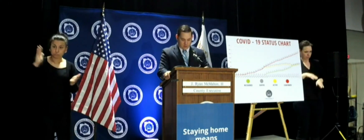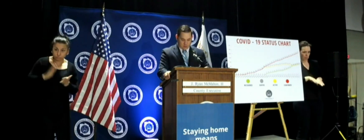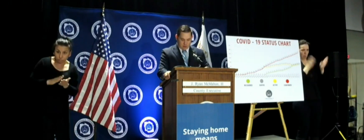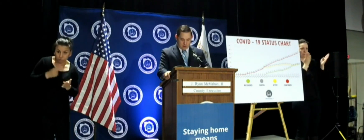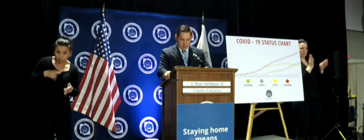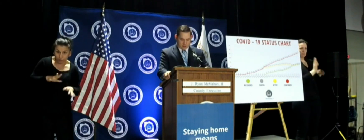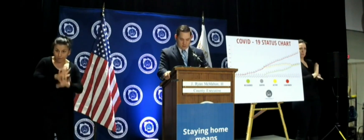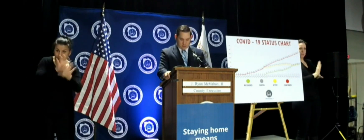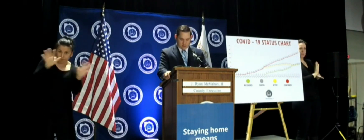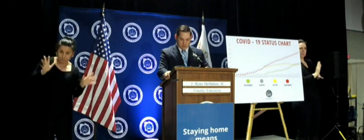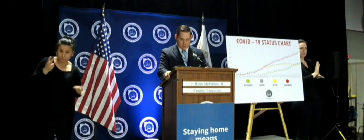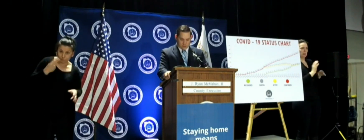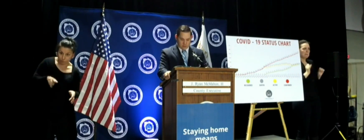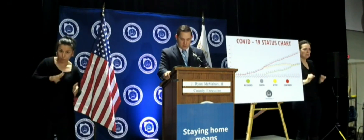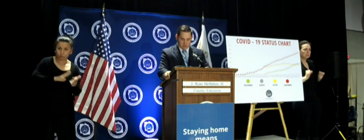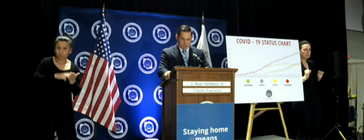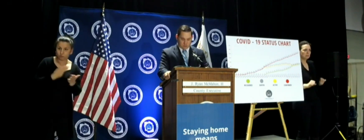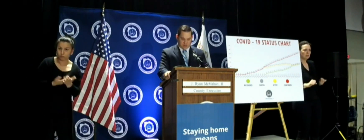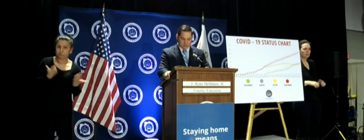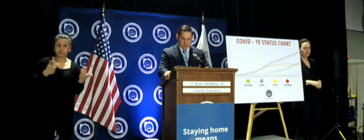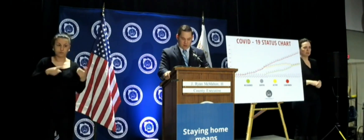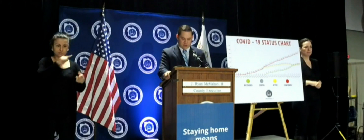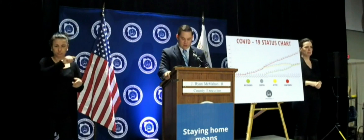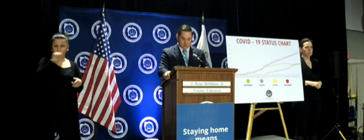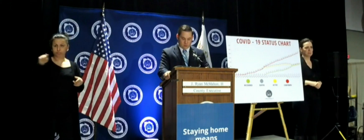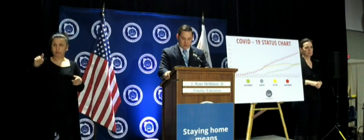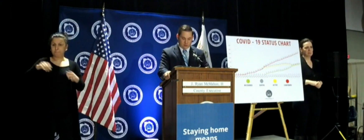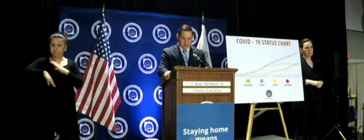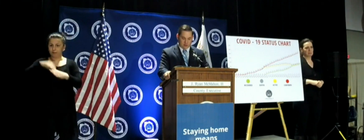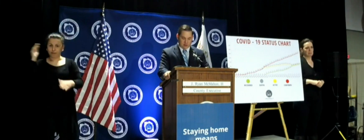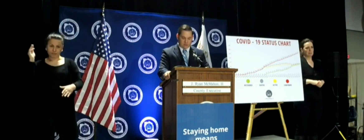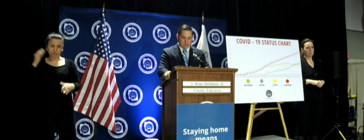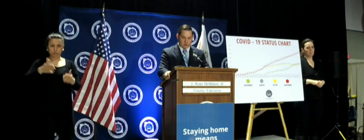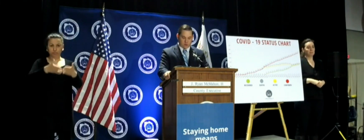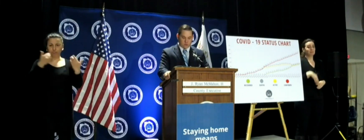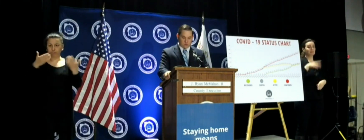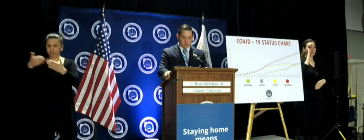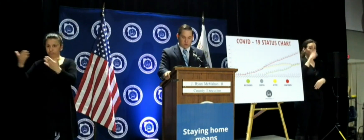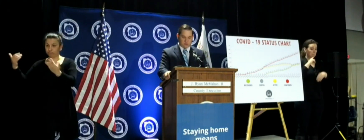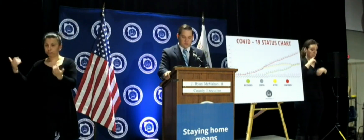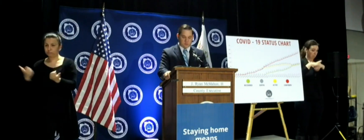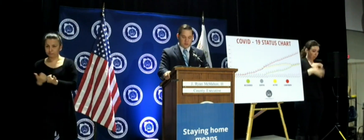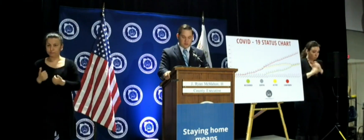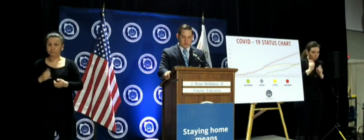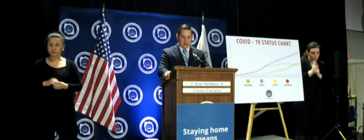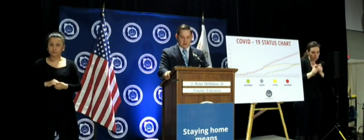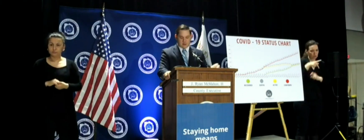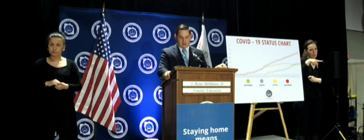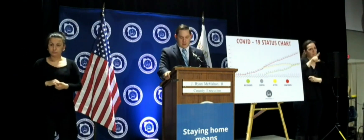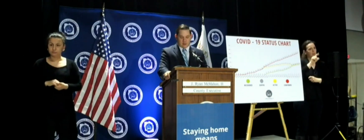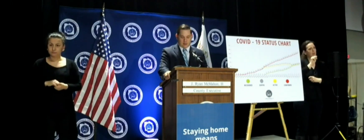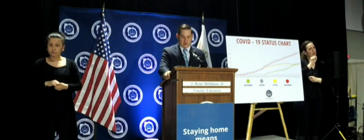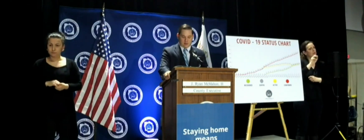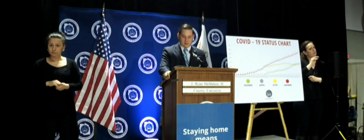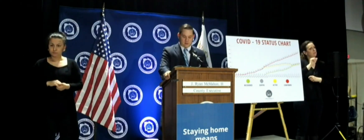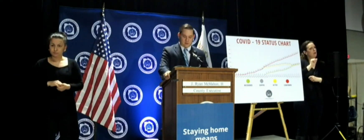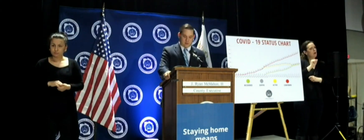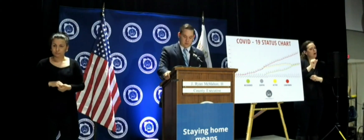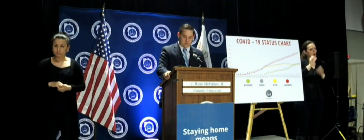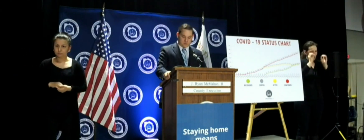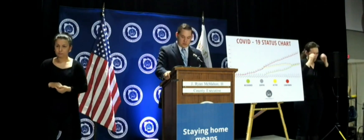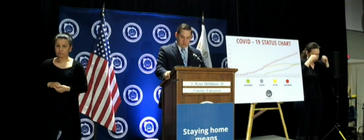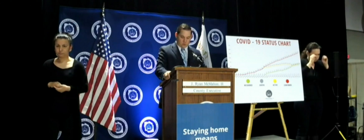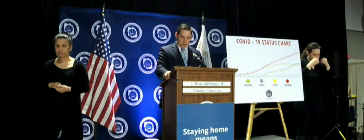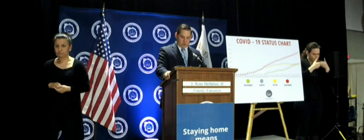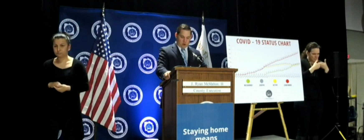Okay, also the Plasma Project. We want to thank everybody who's participated in that, certainly